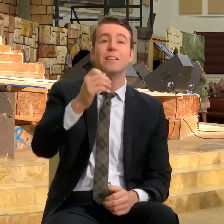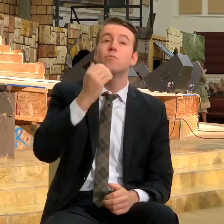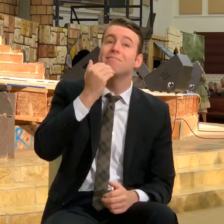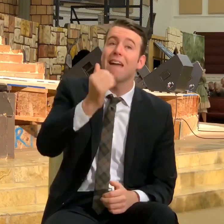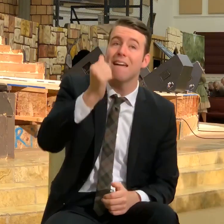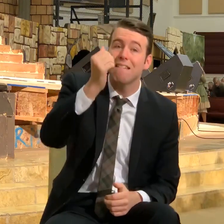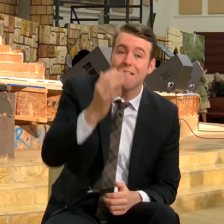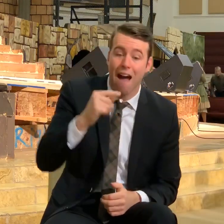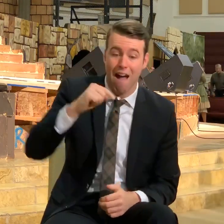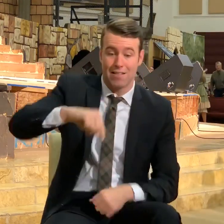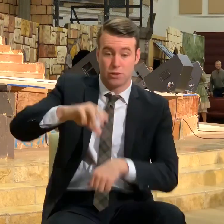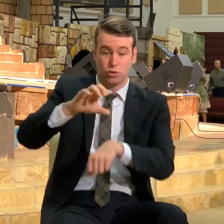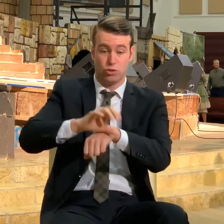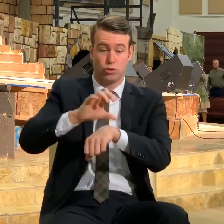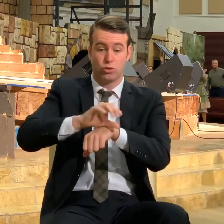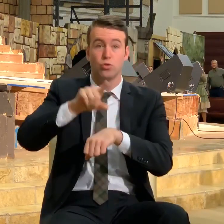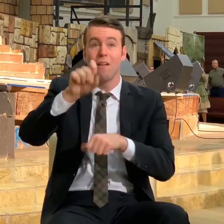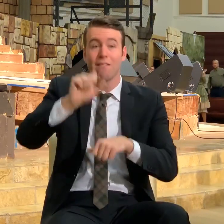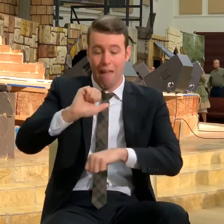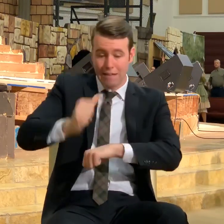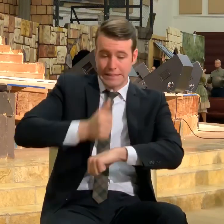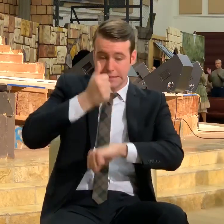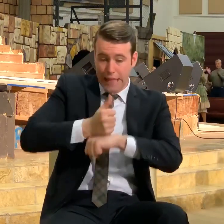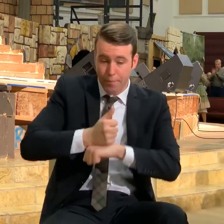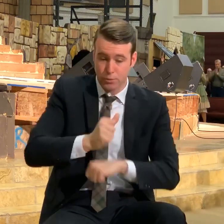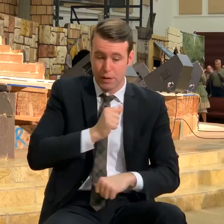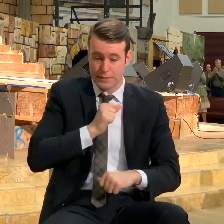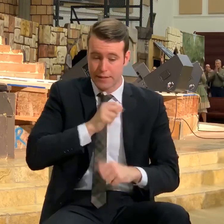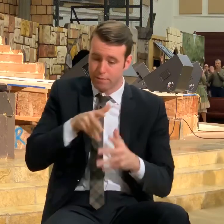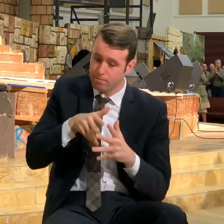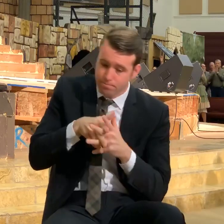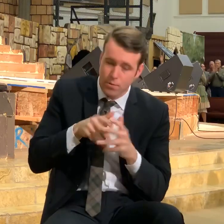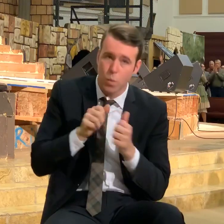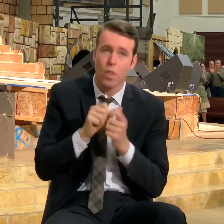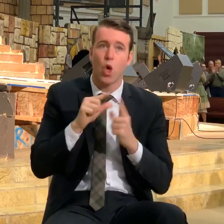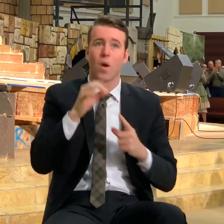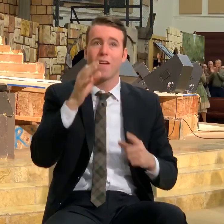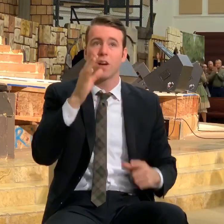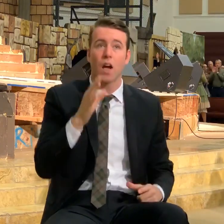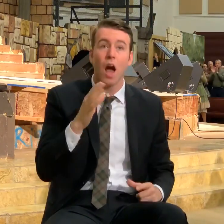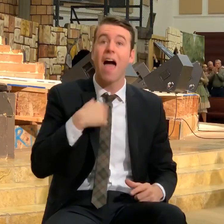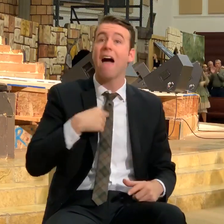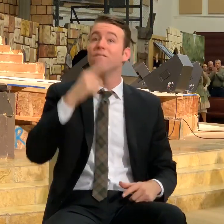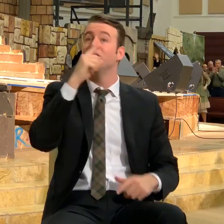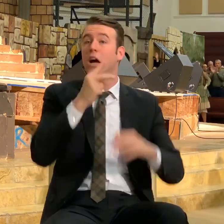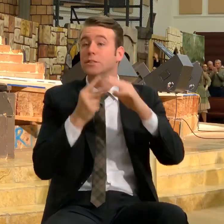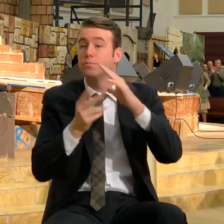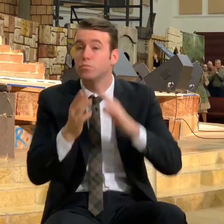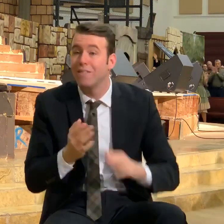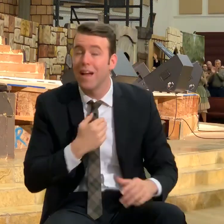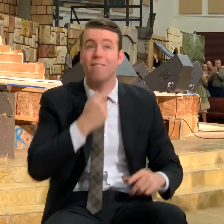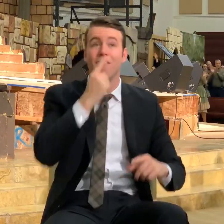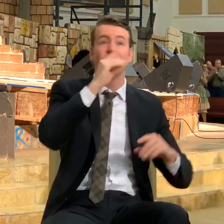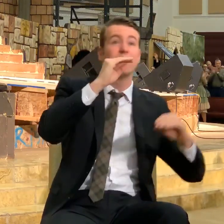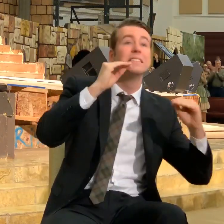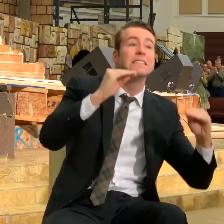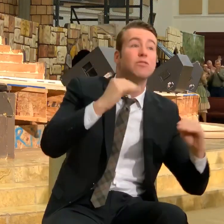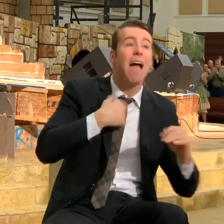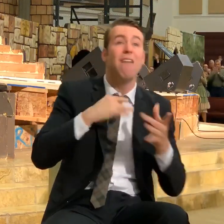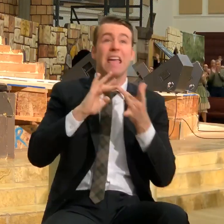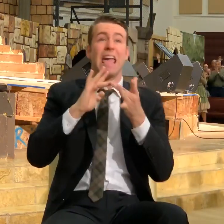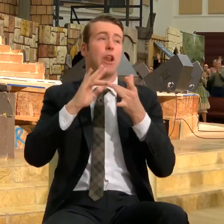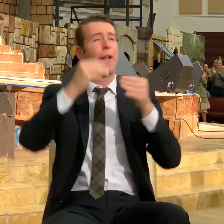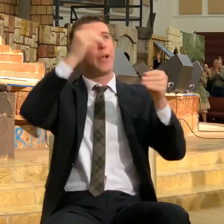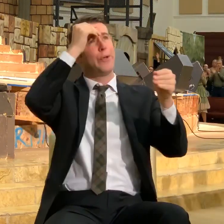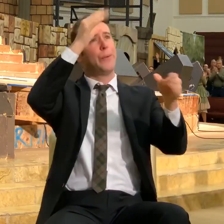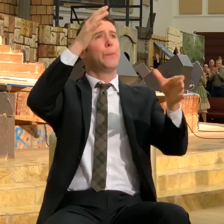For a church where you can establish yourself in the Word of God. There are false prophets. There are false teachers. There are internet